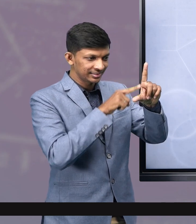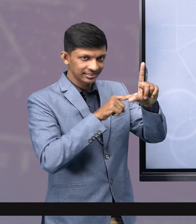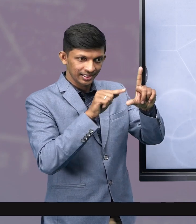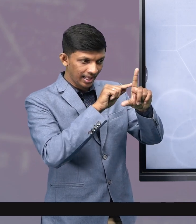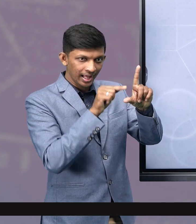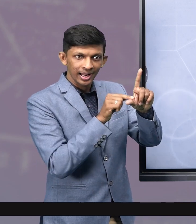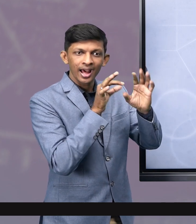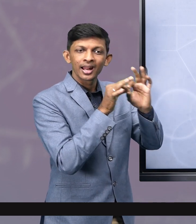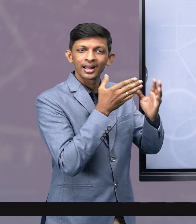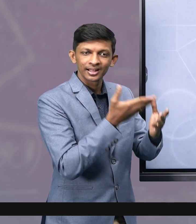angles,